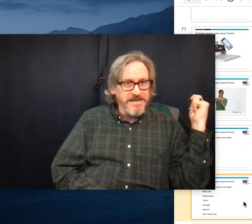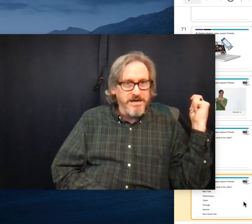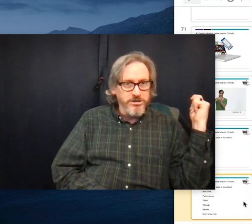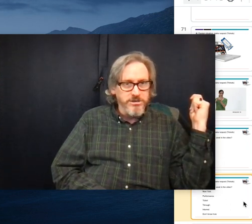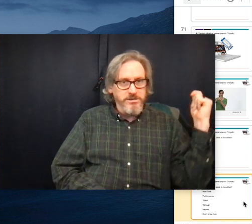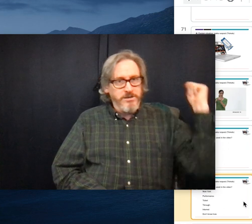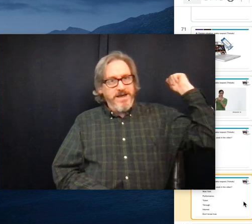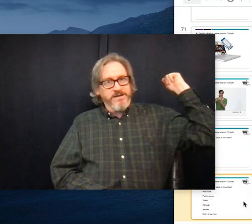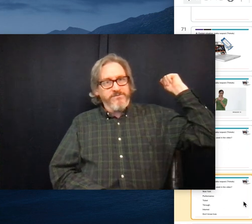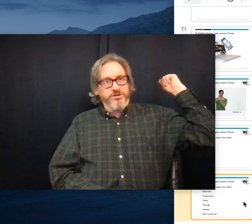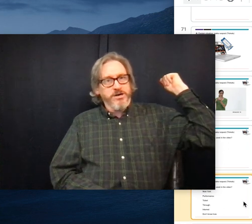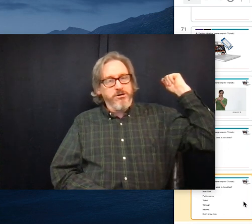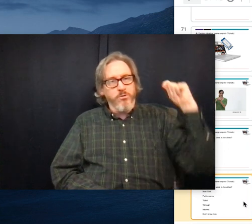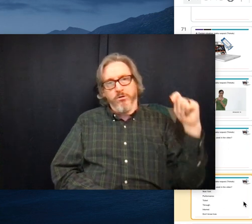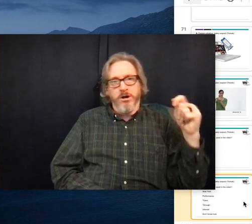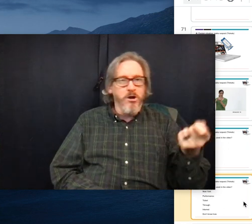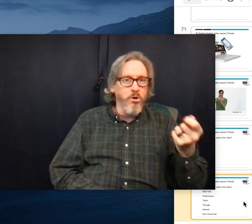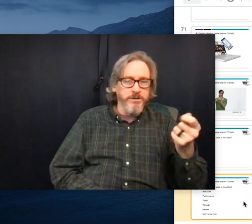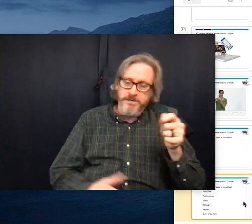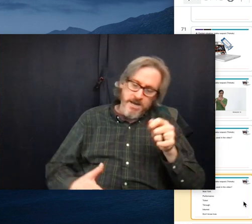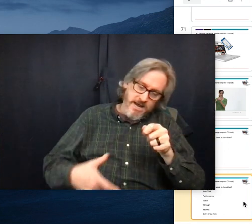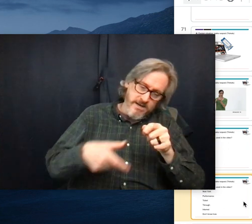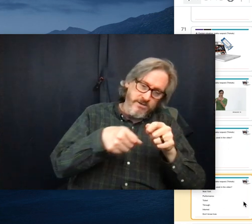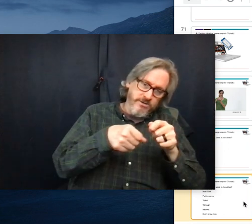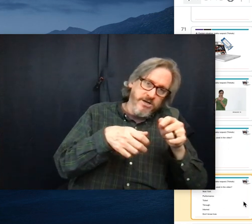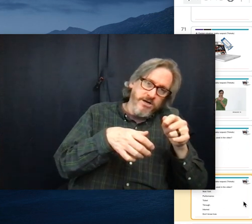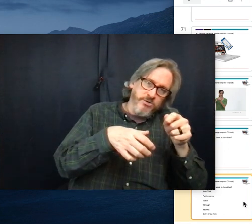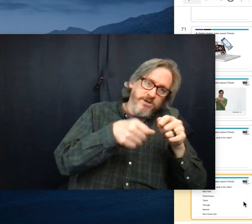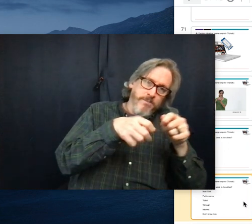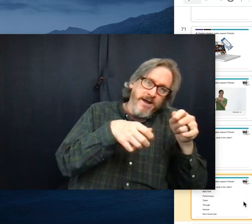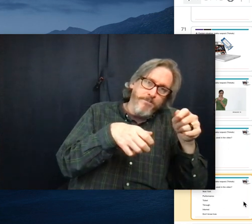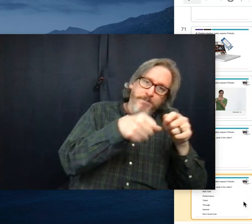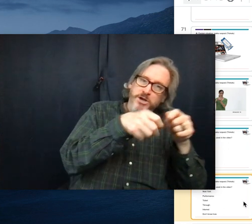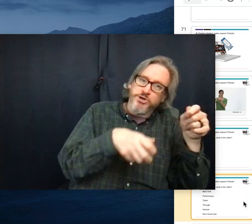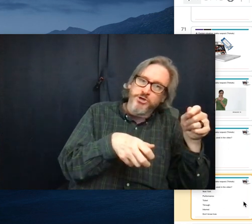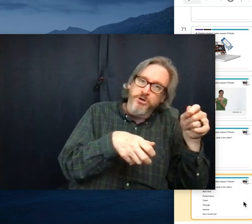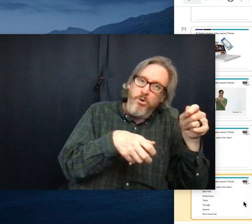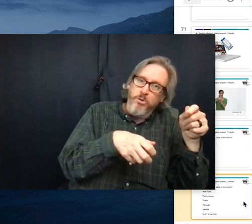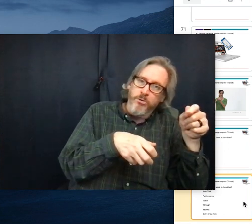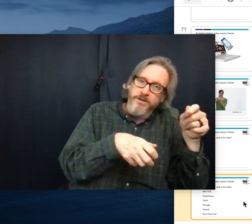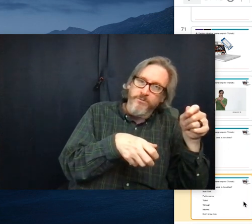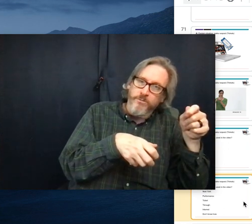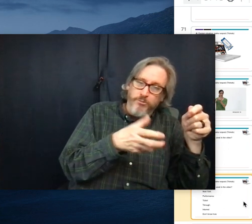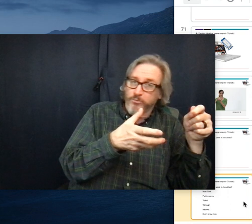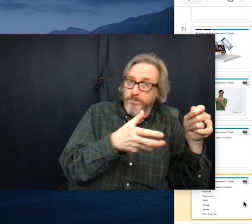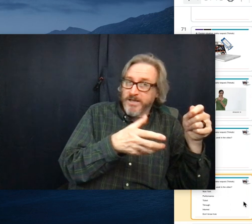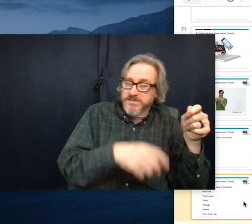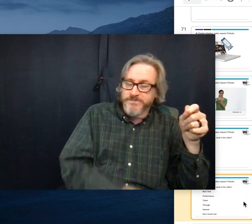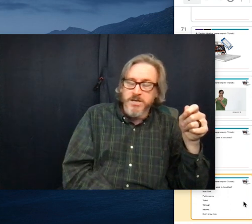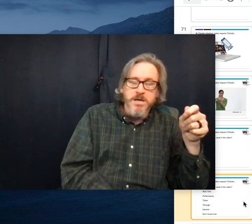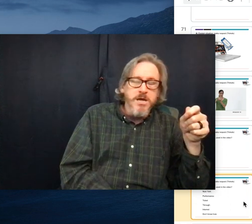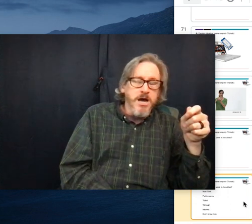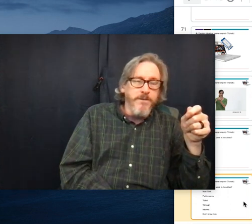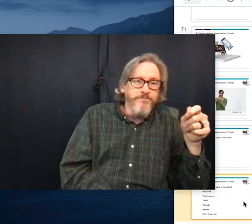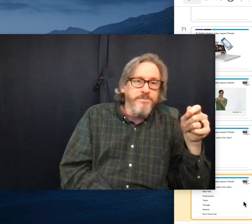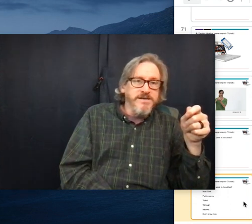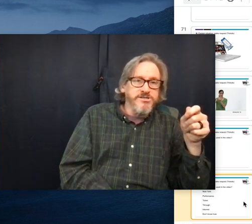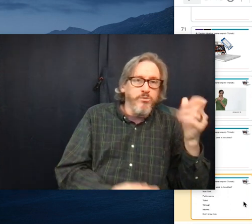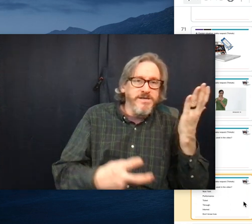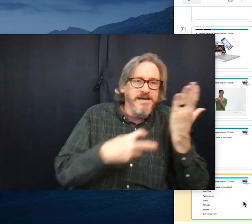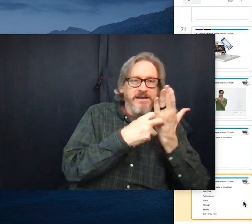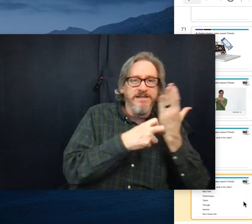it. So we're constantly communicating. It's never one person, then the other person. It's constantly both.